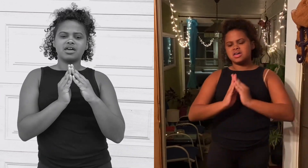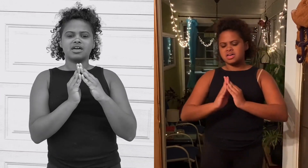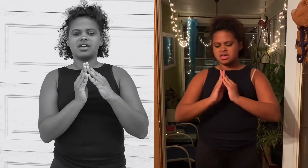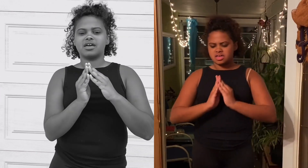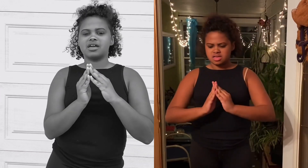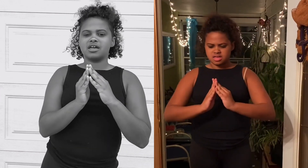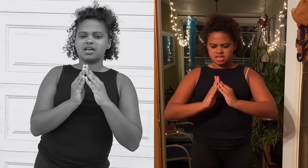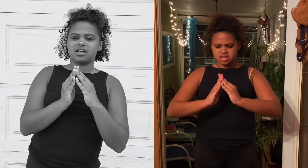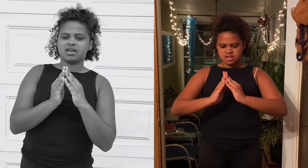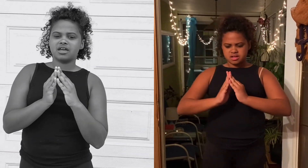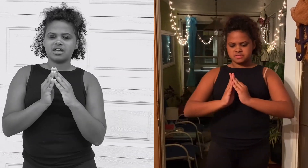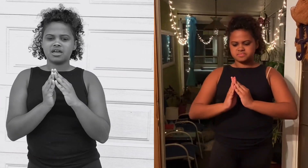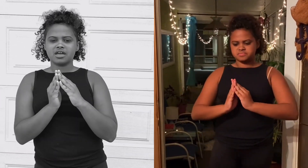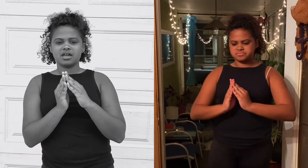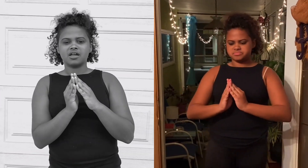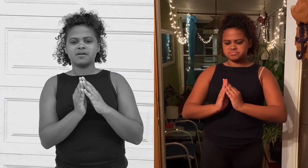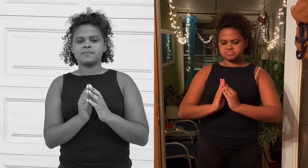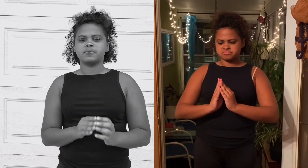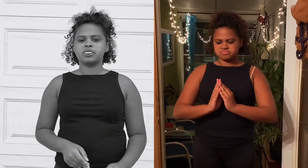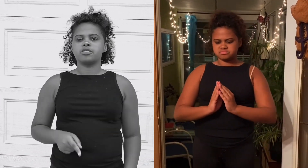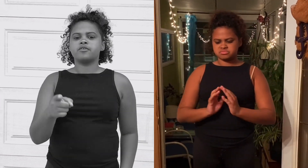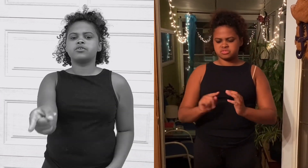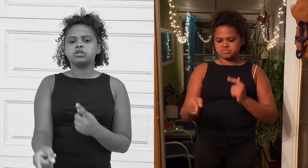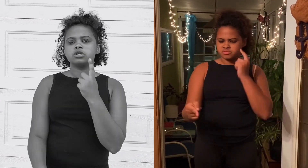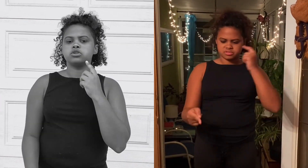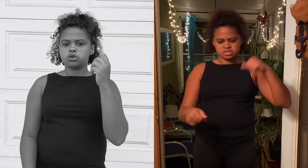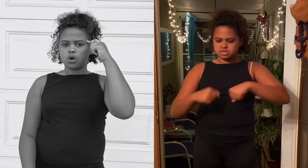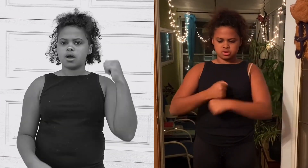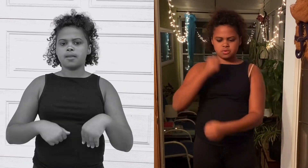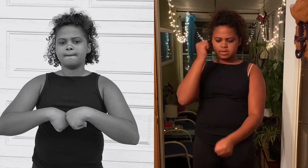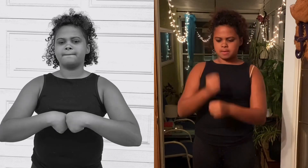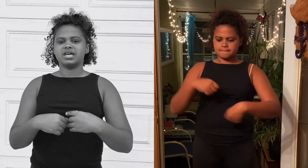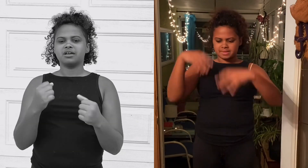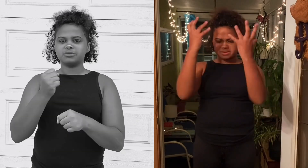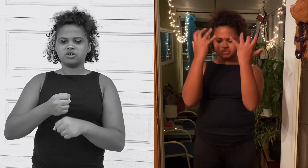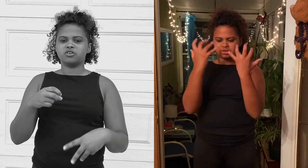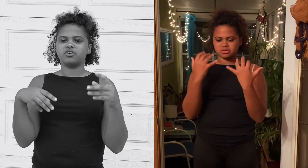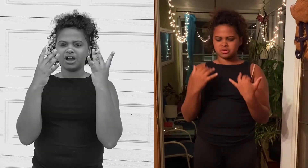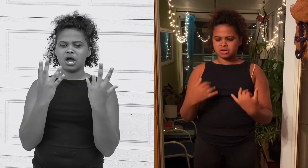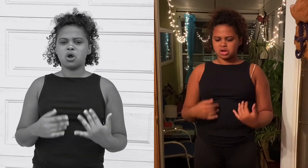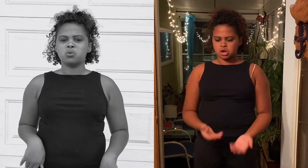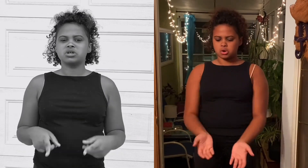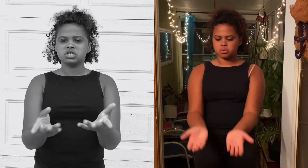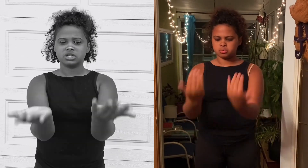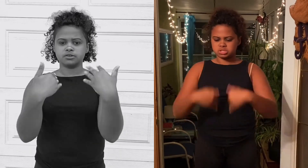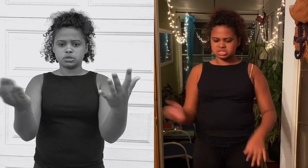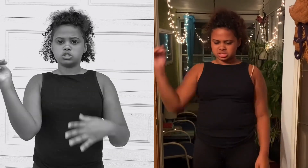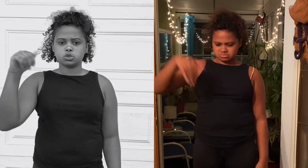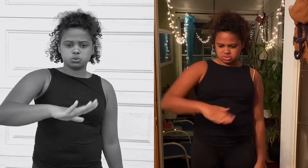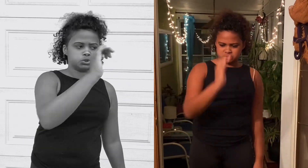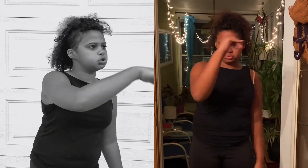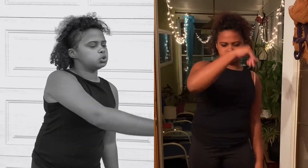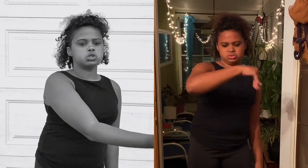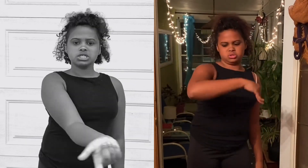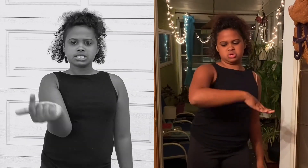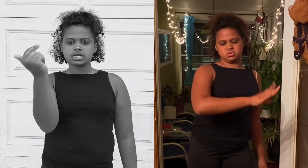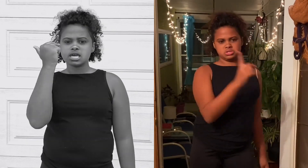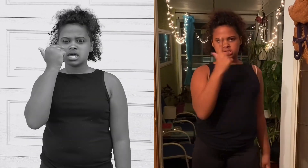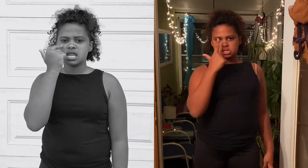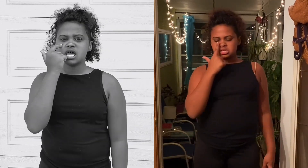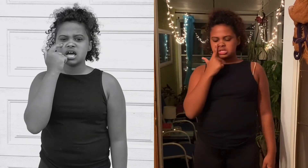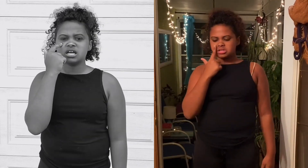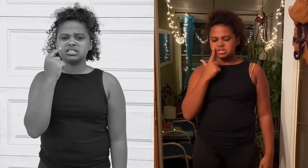Falling I'm You really know how to make me cry When you give me those